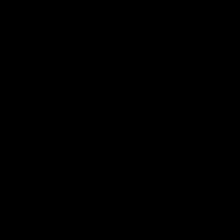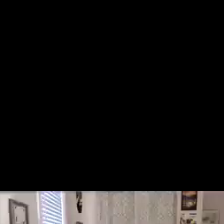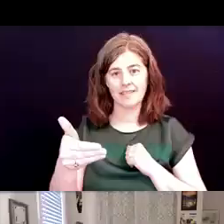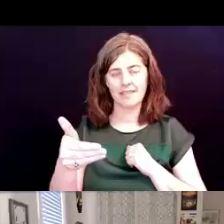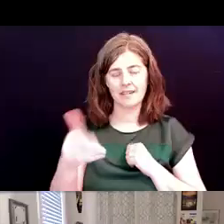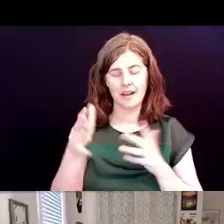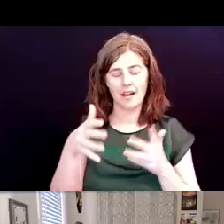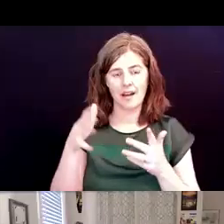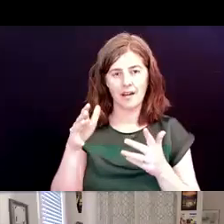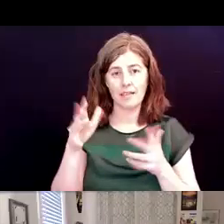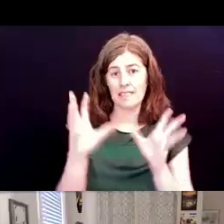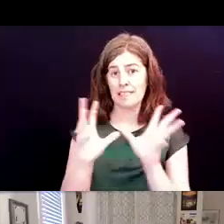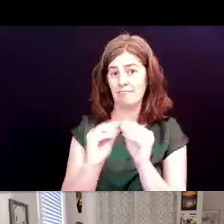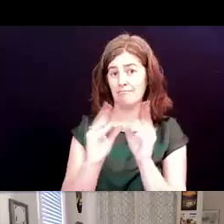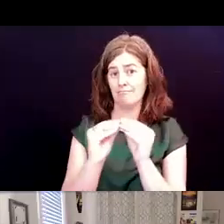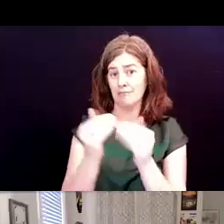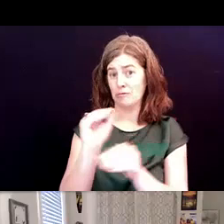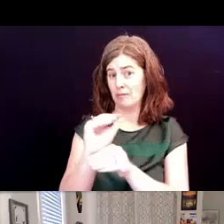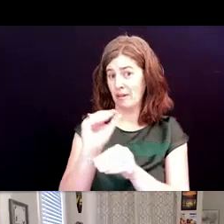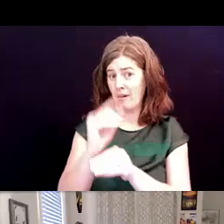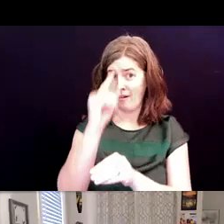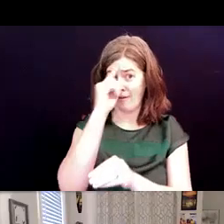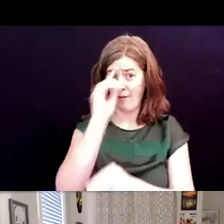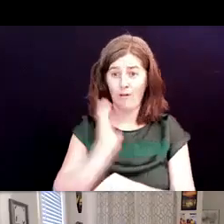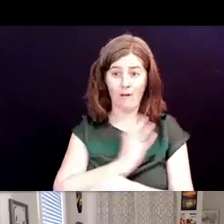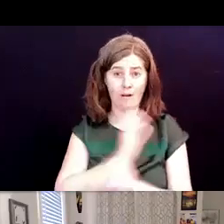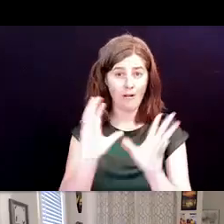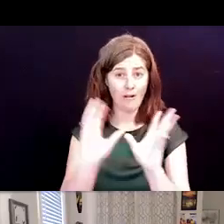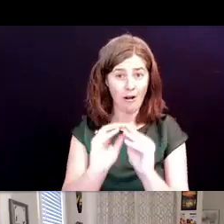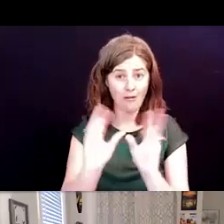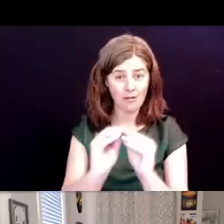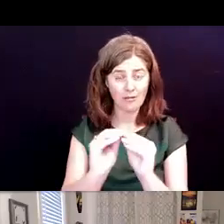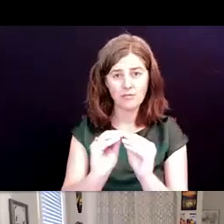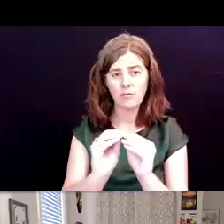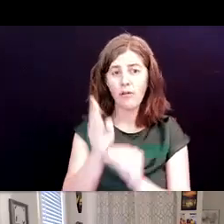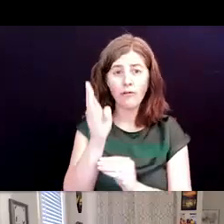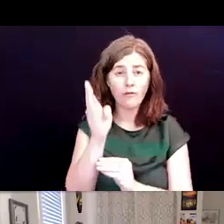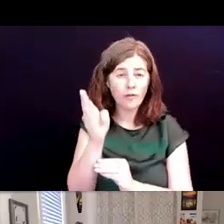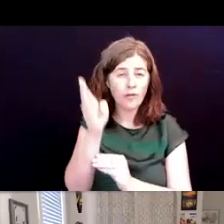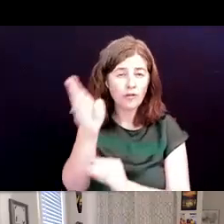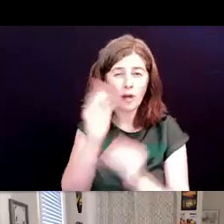um, session tonight for our conference, A Future That is Flourishing.